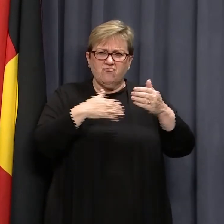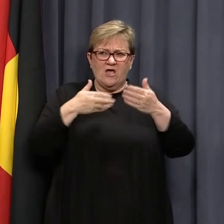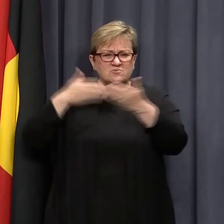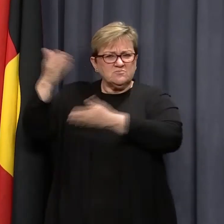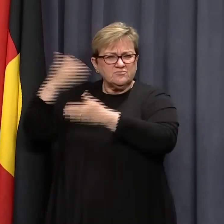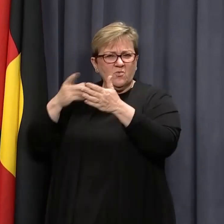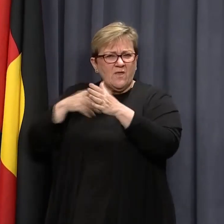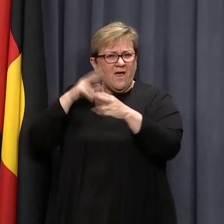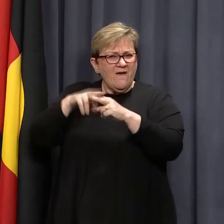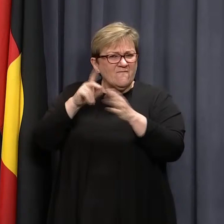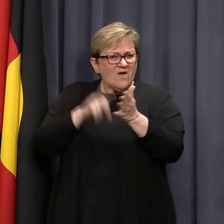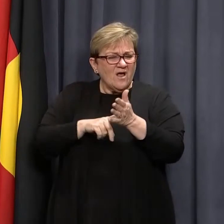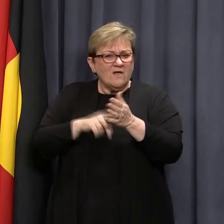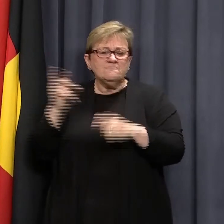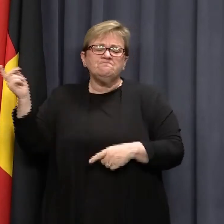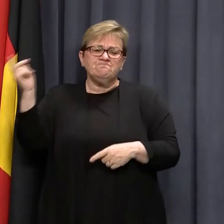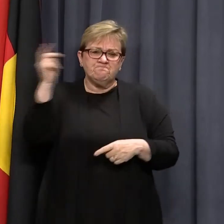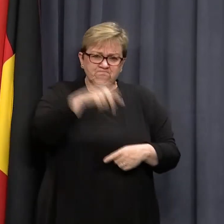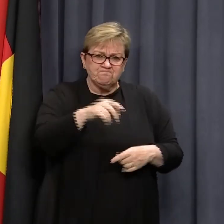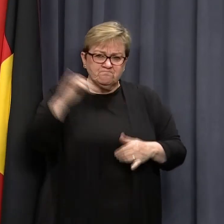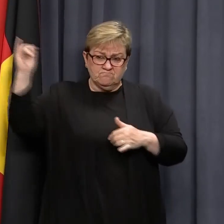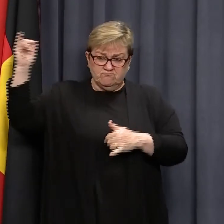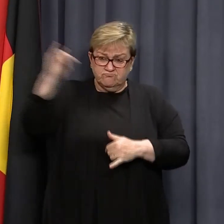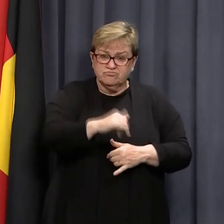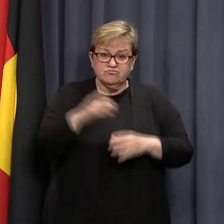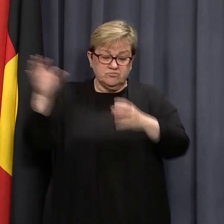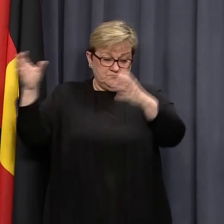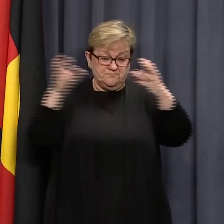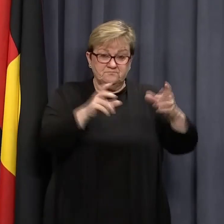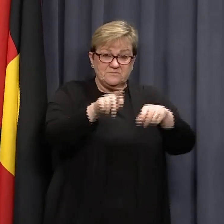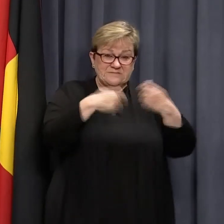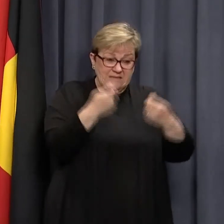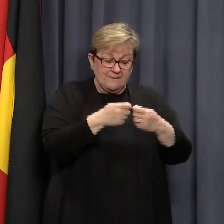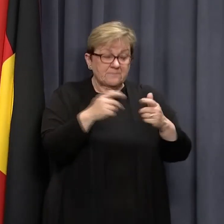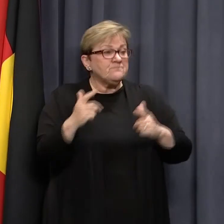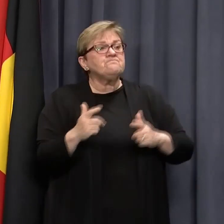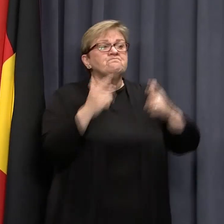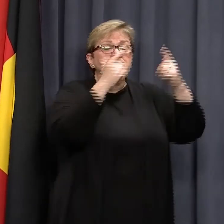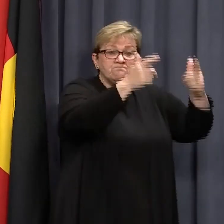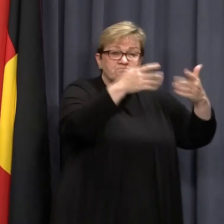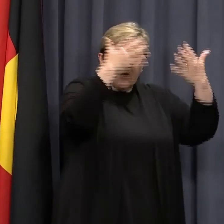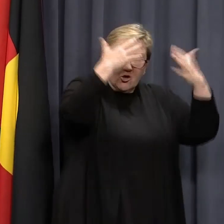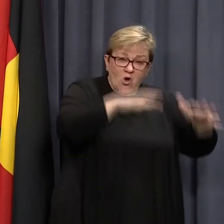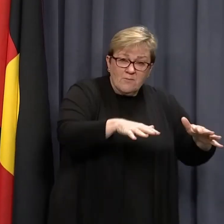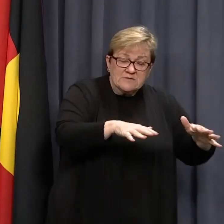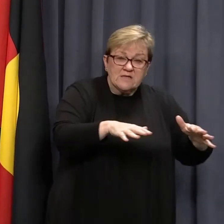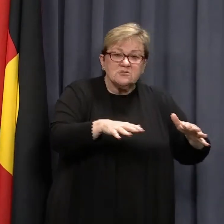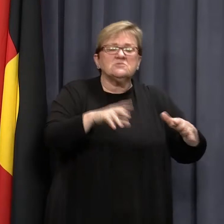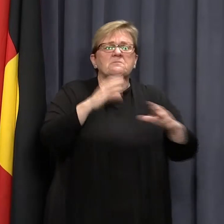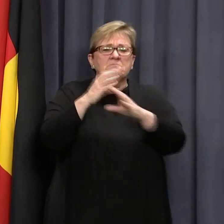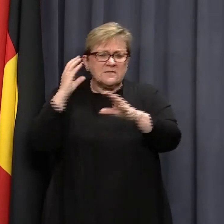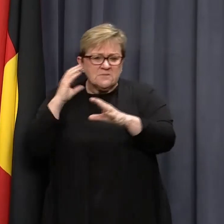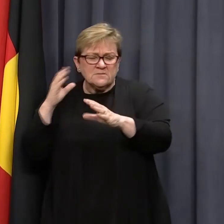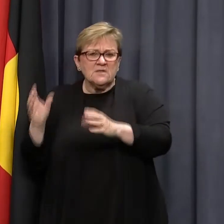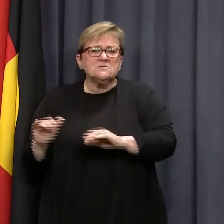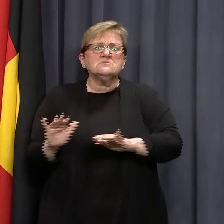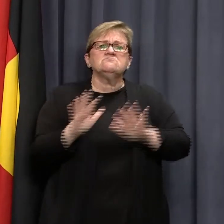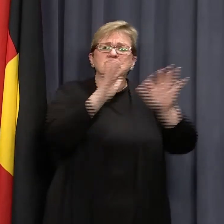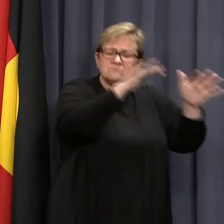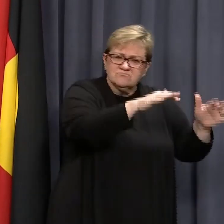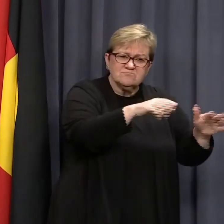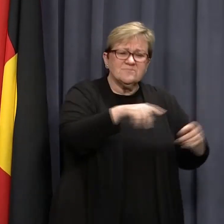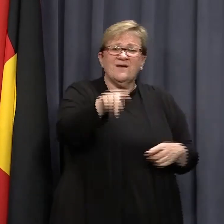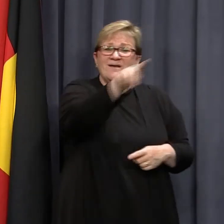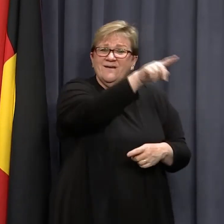They go to a suitable accommodation. They are transported in suitable transport. They have